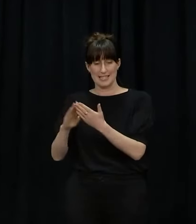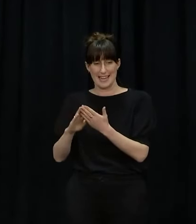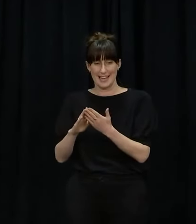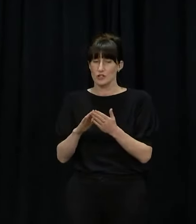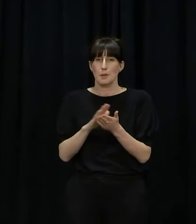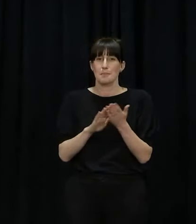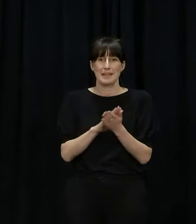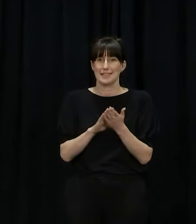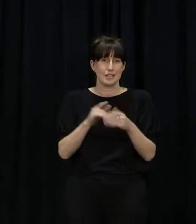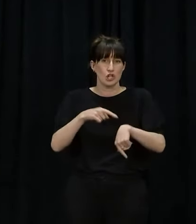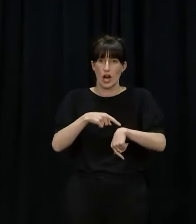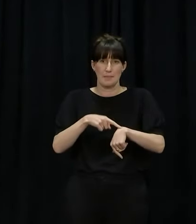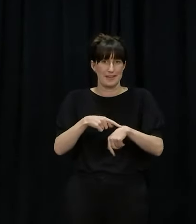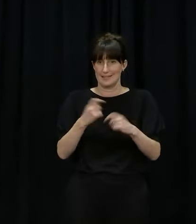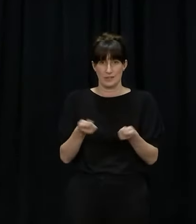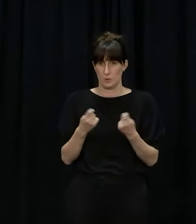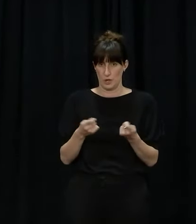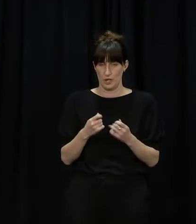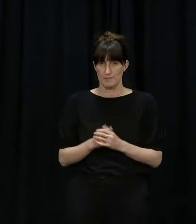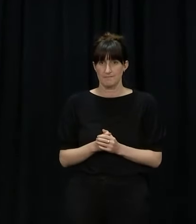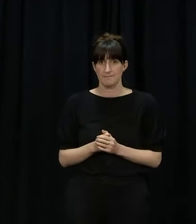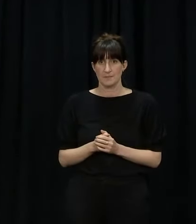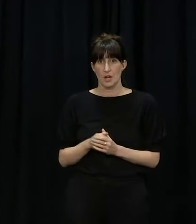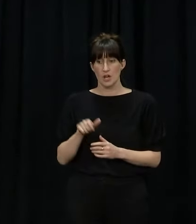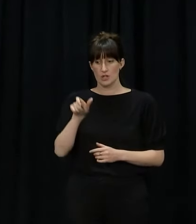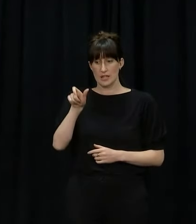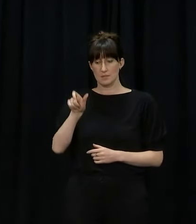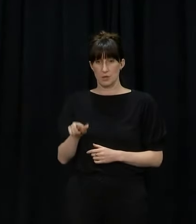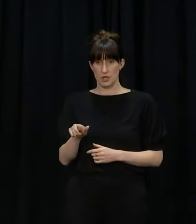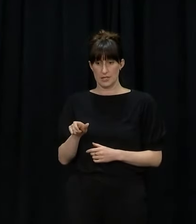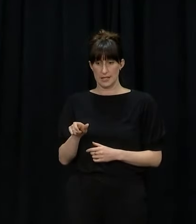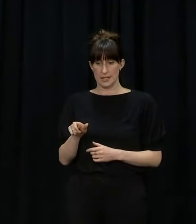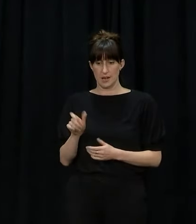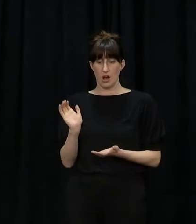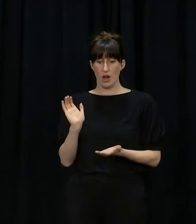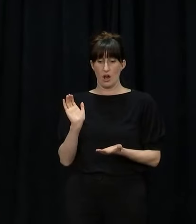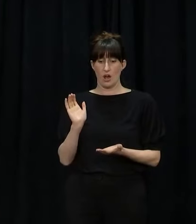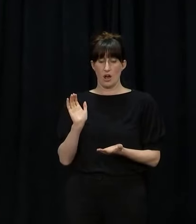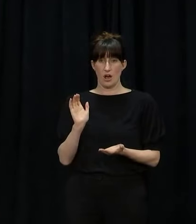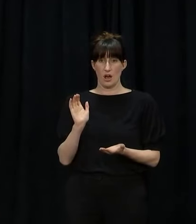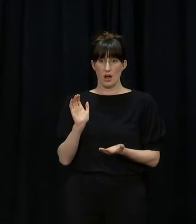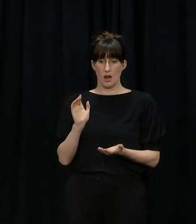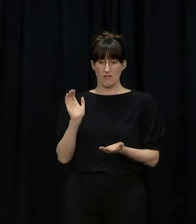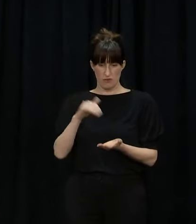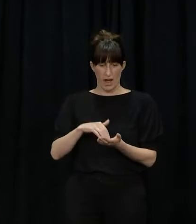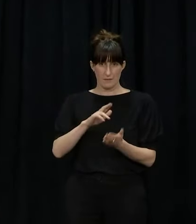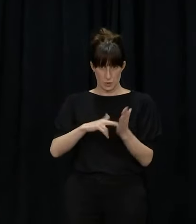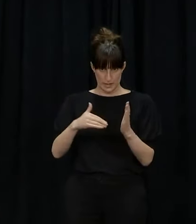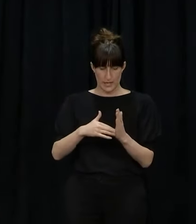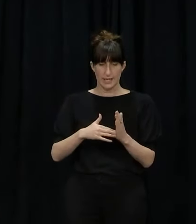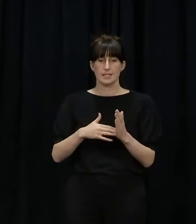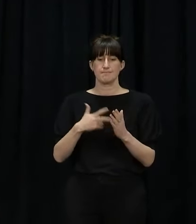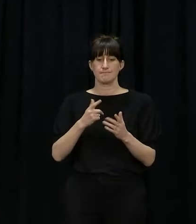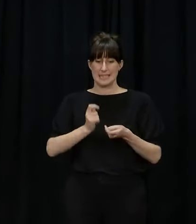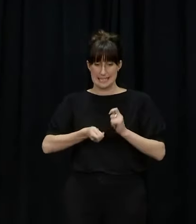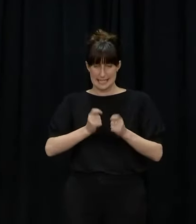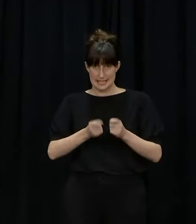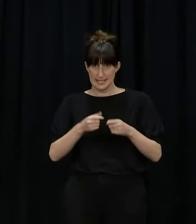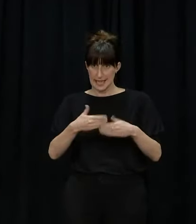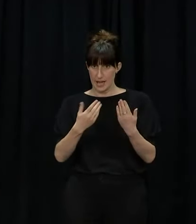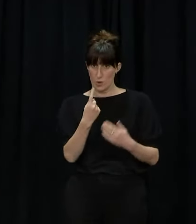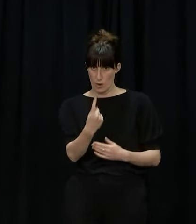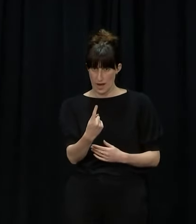traveller may have occurred. On the 9th of August, when the case returned a positive result, our public health unit kicked into